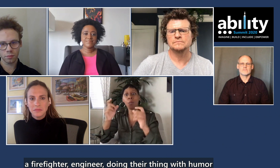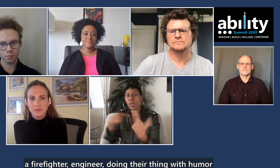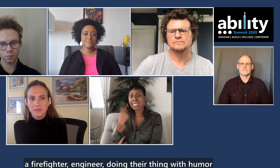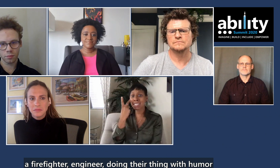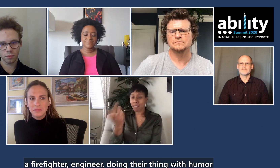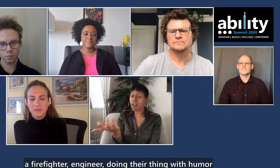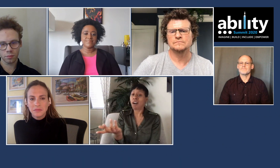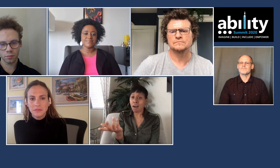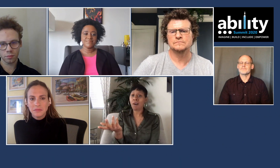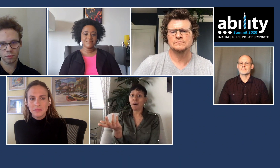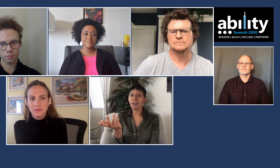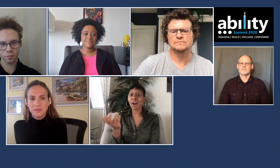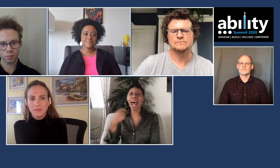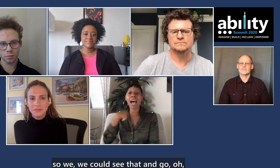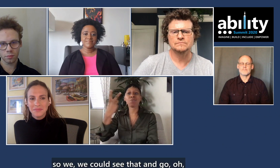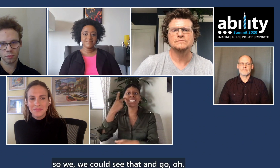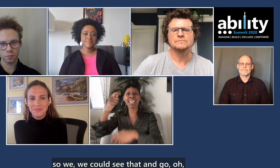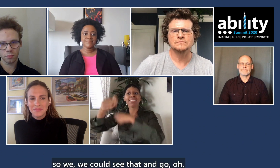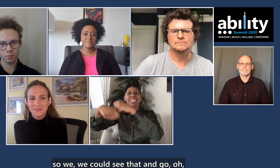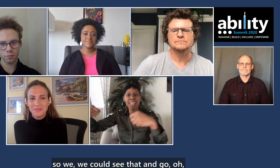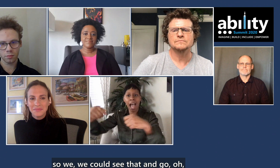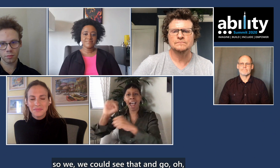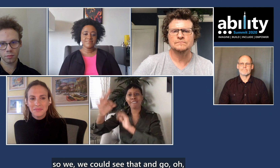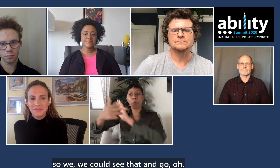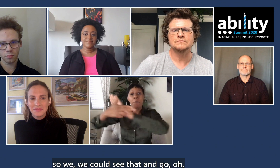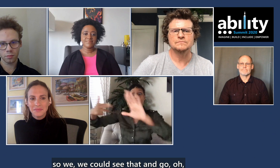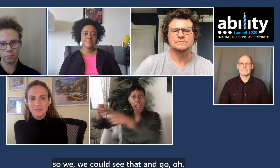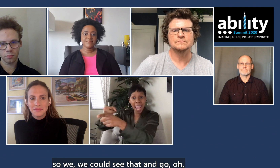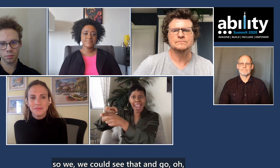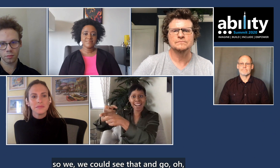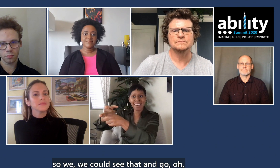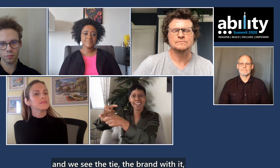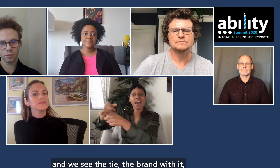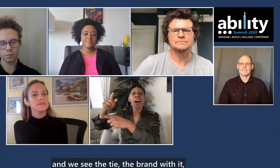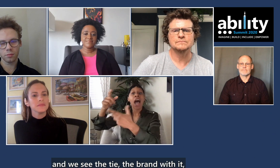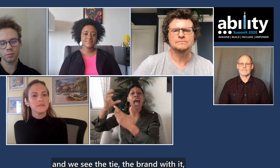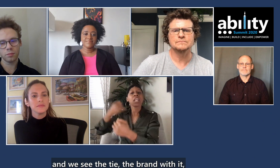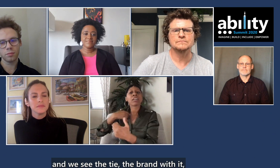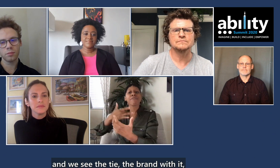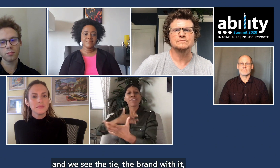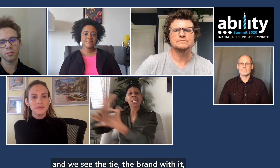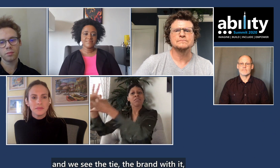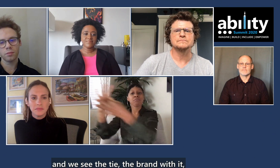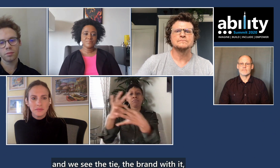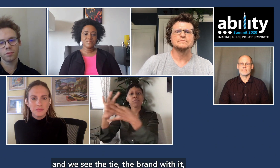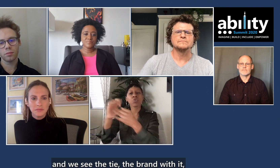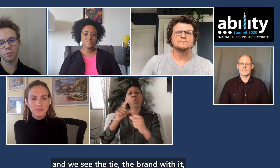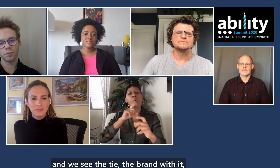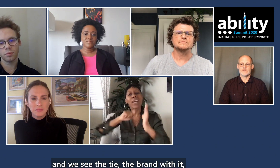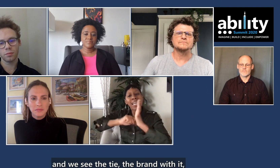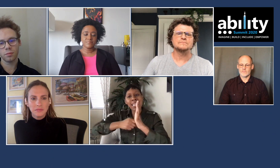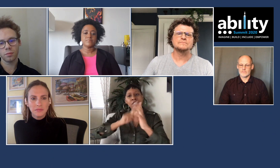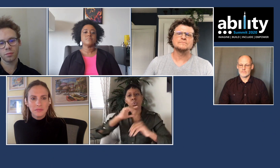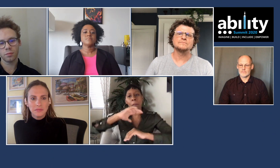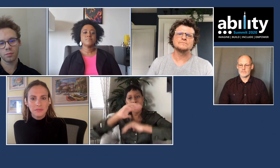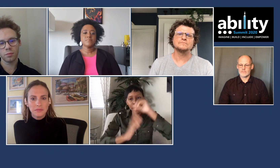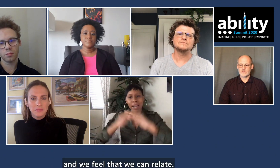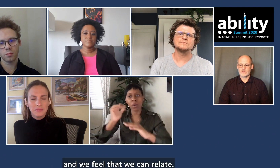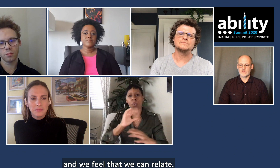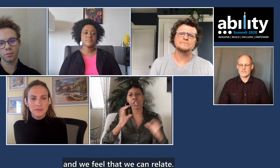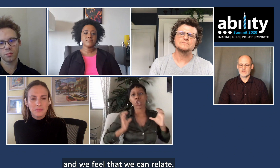humor, so, we can see that and go, oh, and we see the brand with it, and we